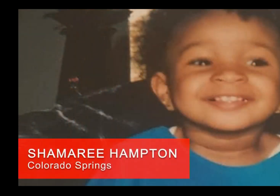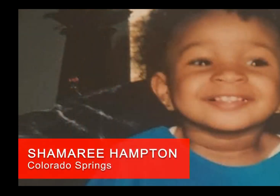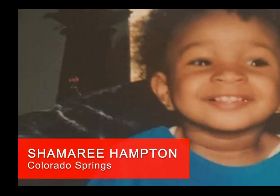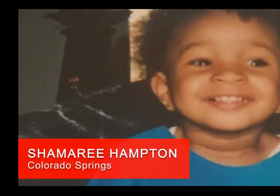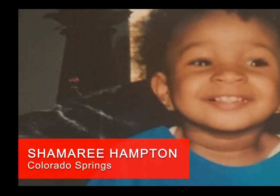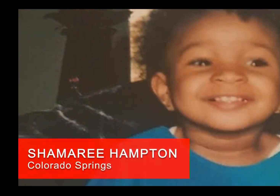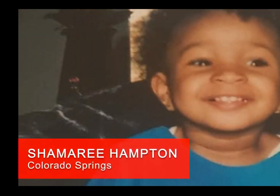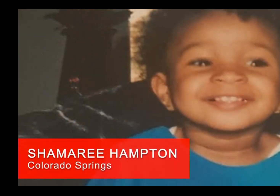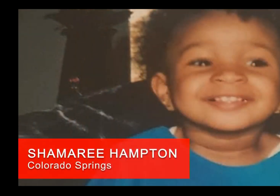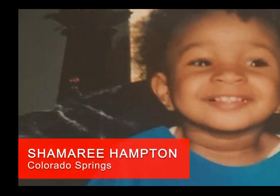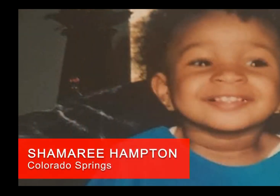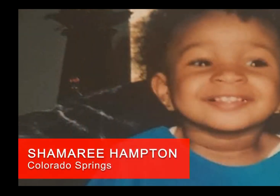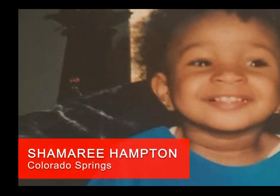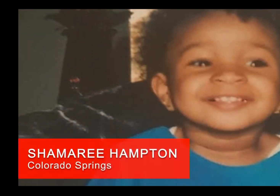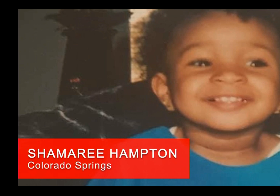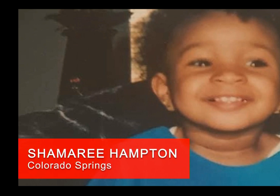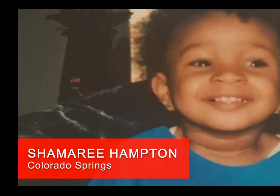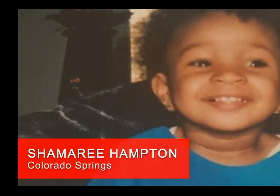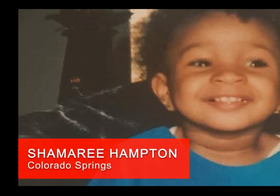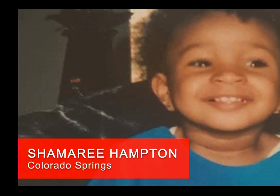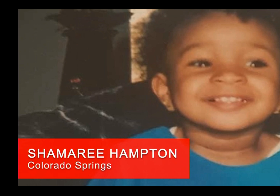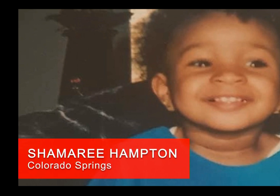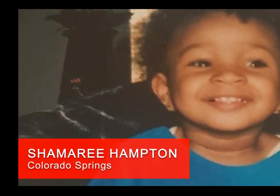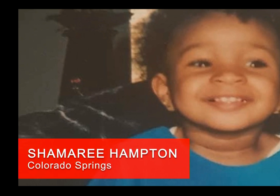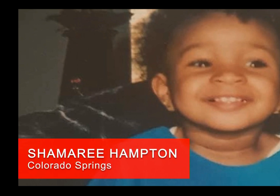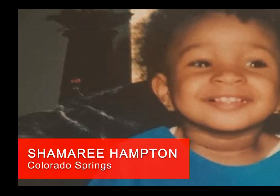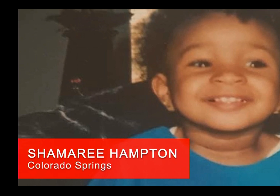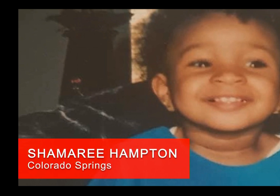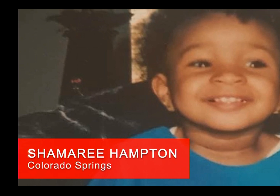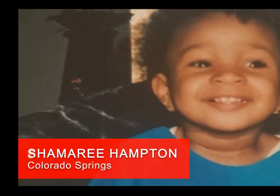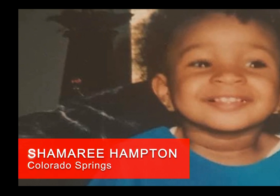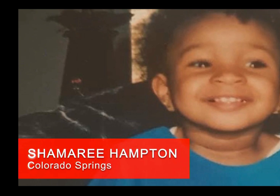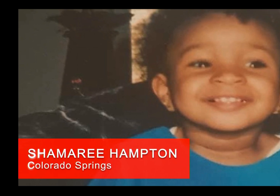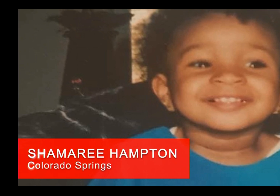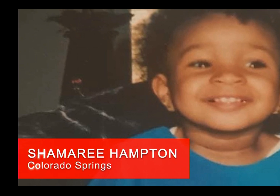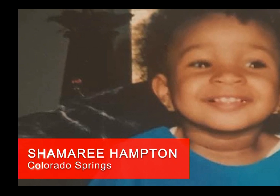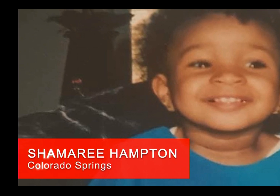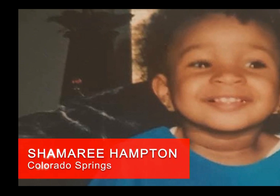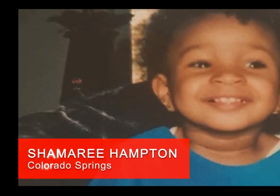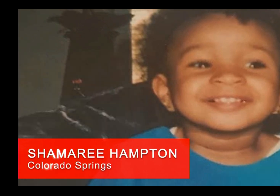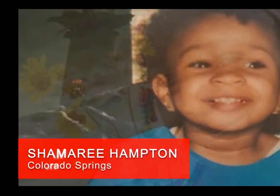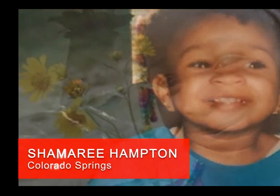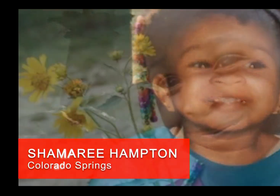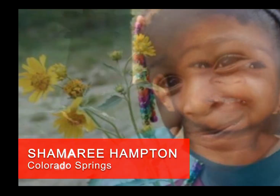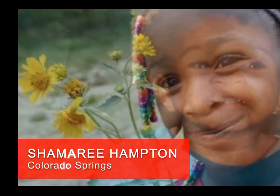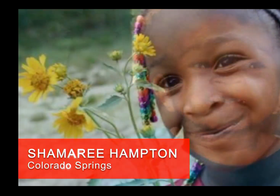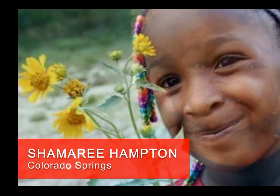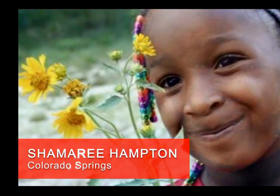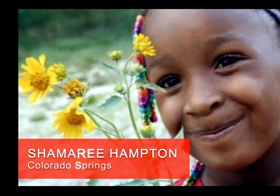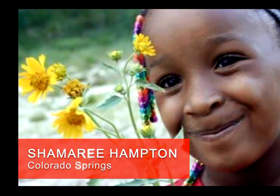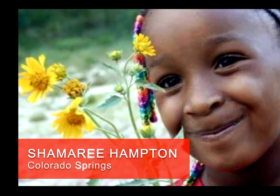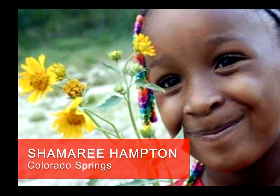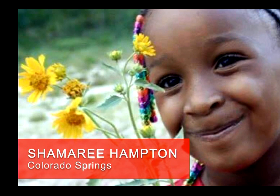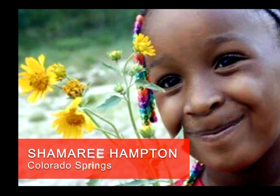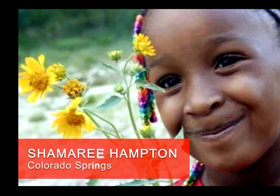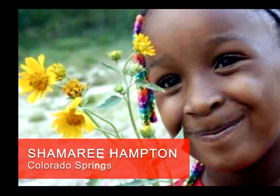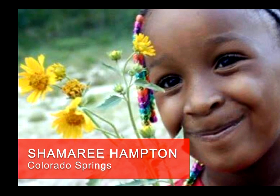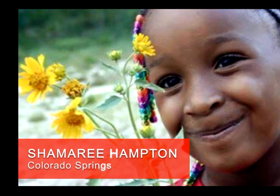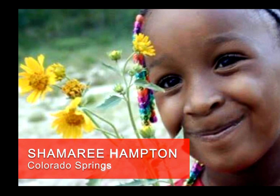Shamari Hampton, Colorado Springs. A toddler picture of Shamari smiling at the camera fades into a close-up picture of her as a child with yellow